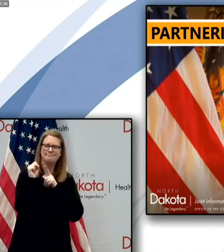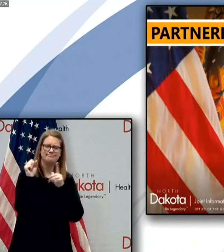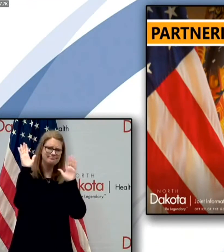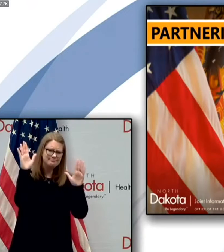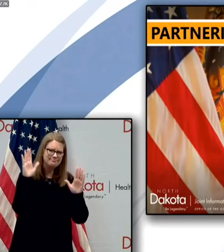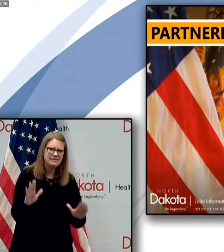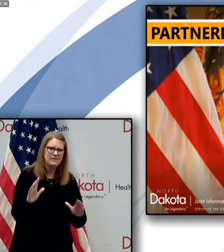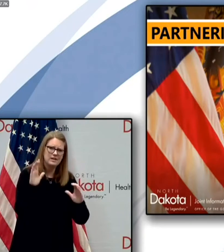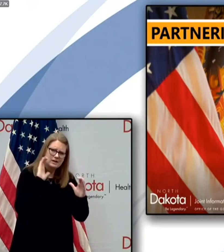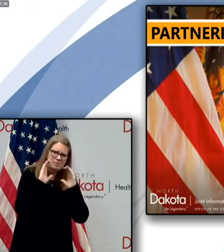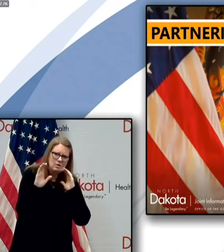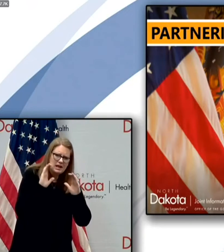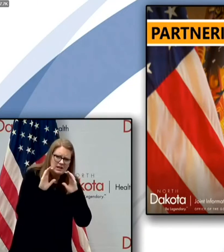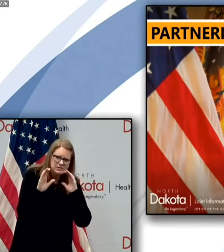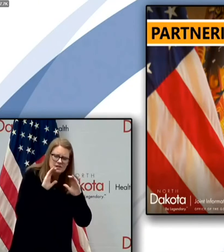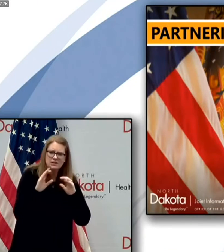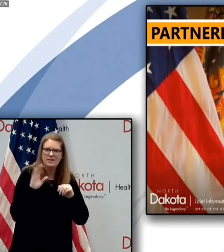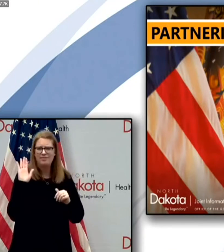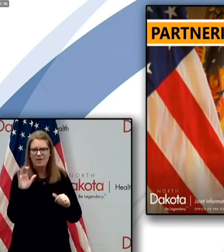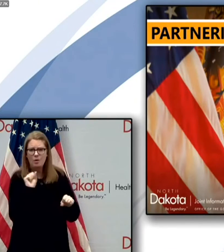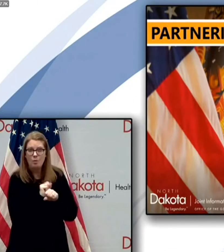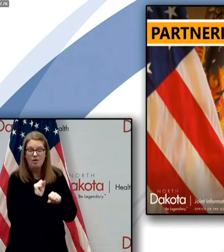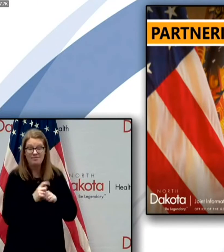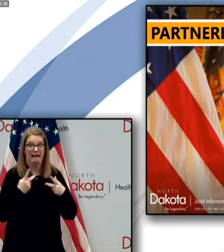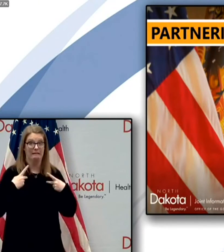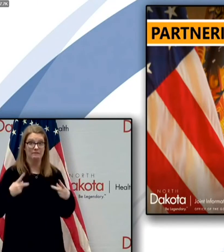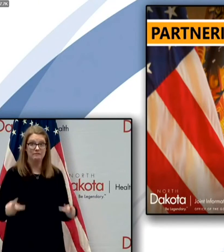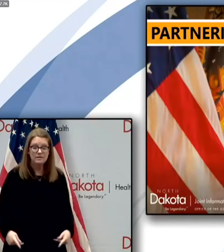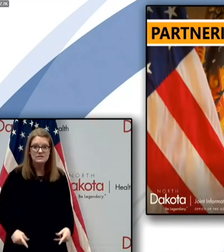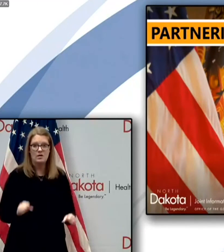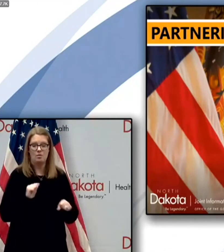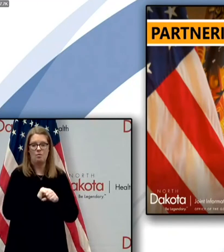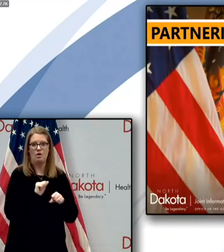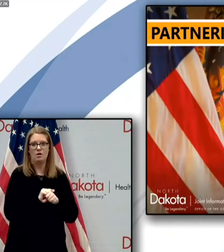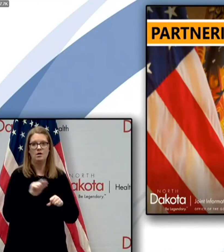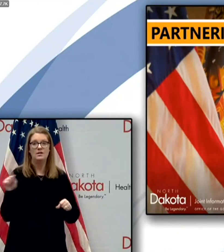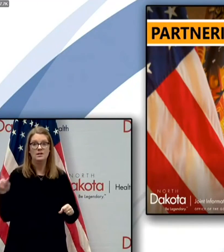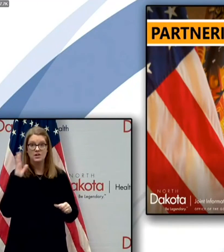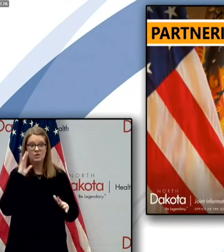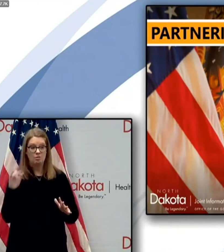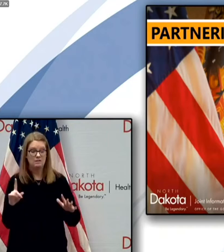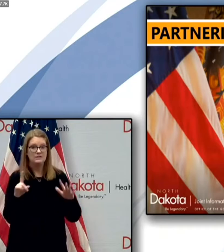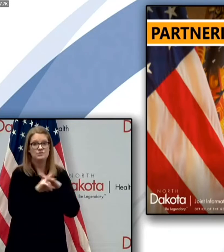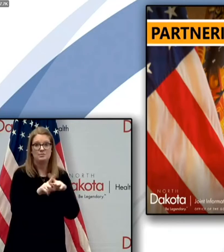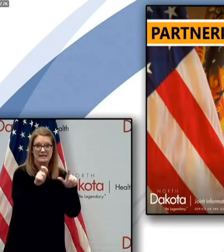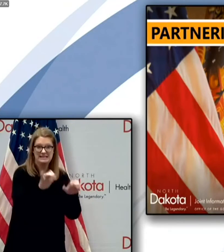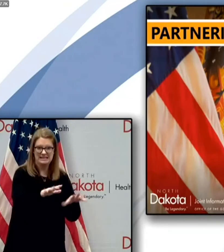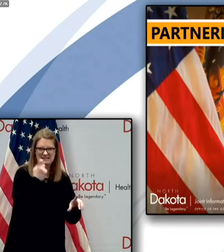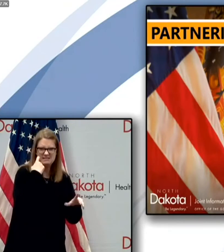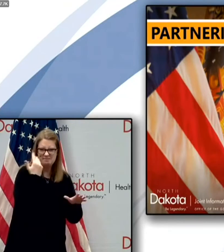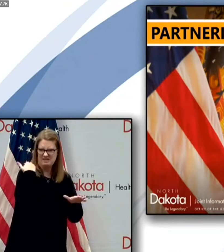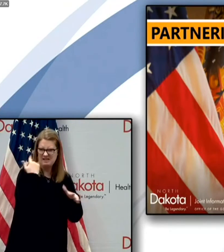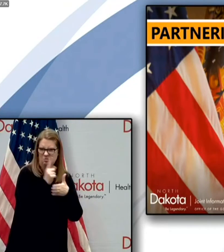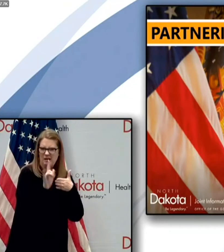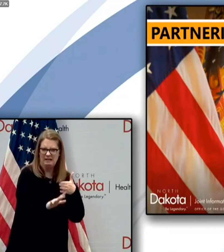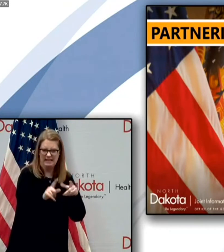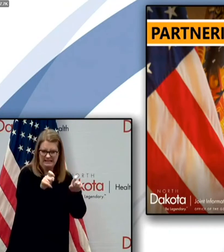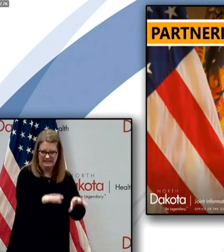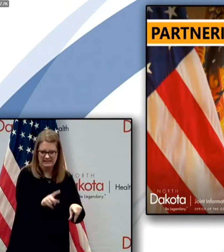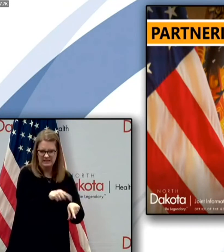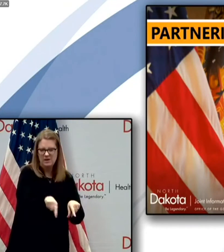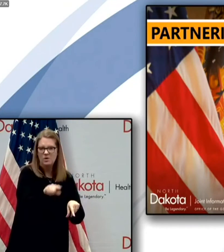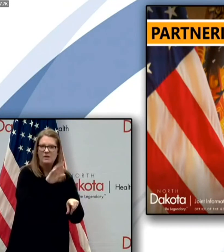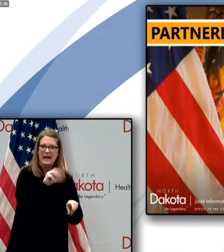they've shared, and the physical work, as the governor alluded to, the testing we did this past weekend with